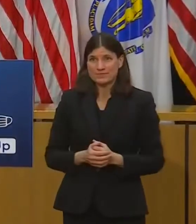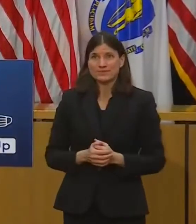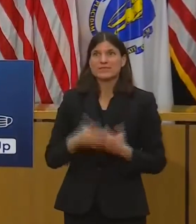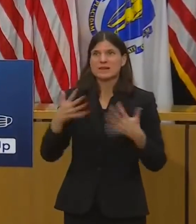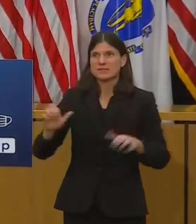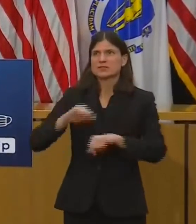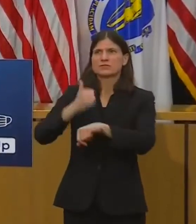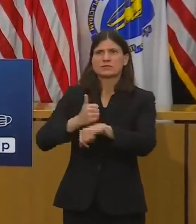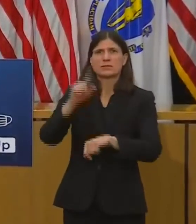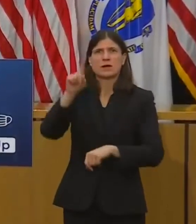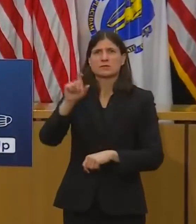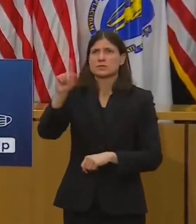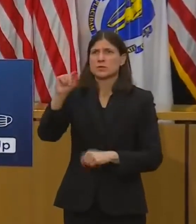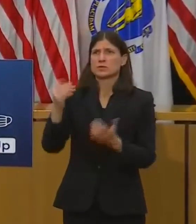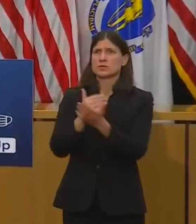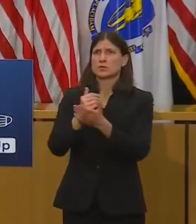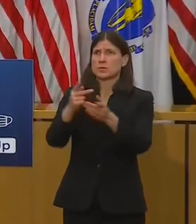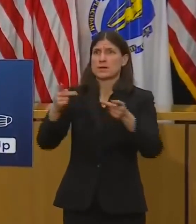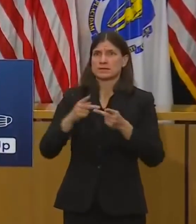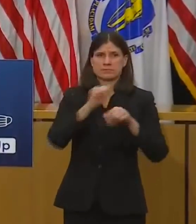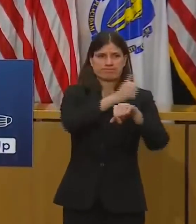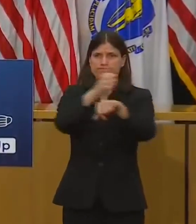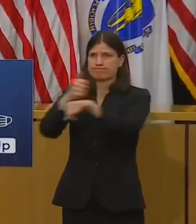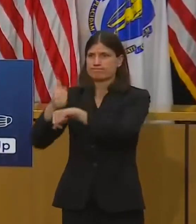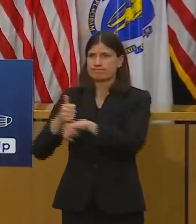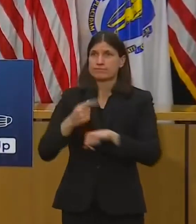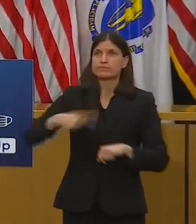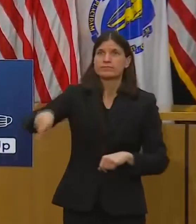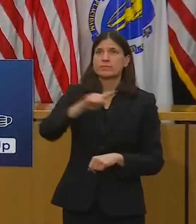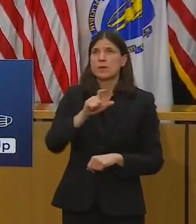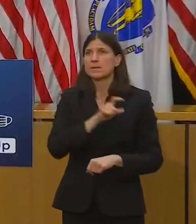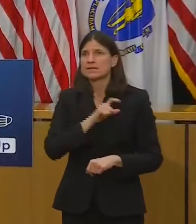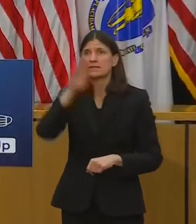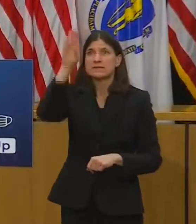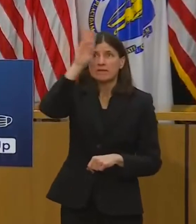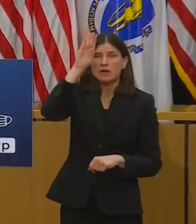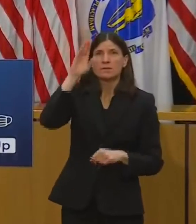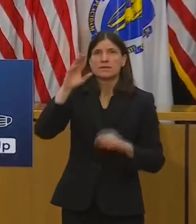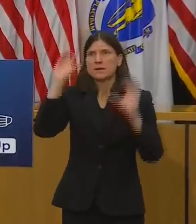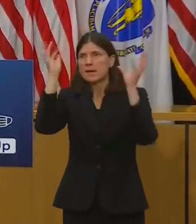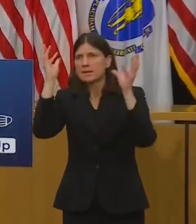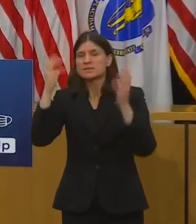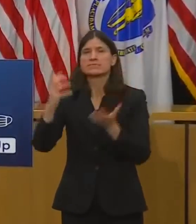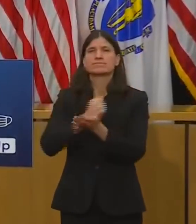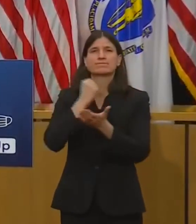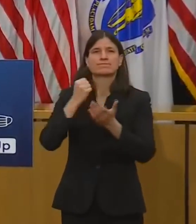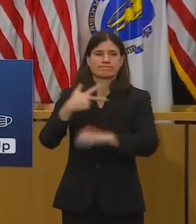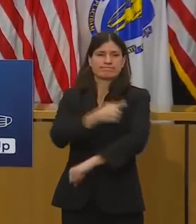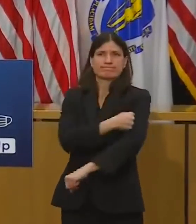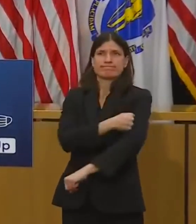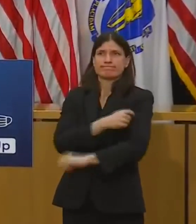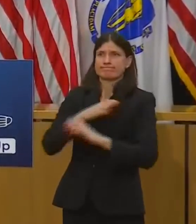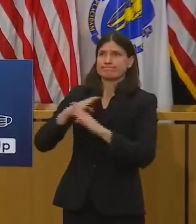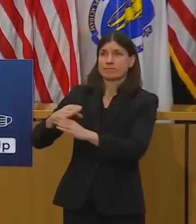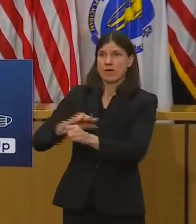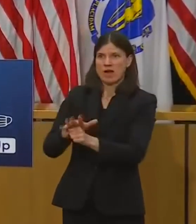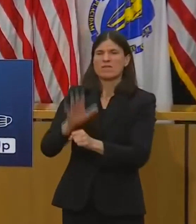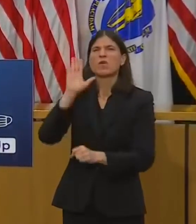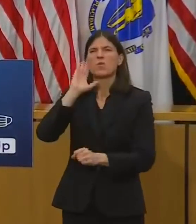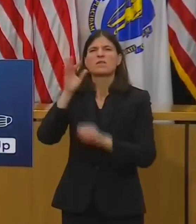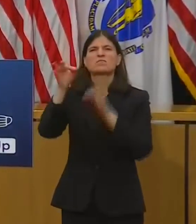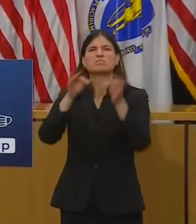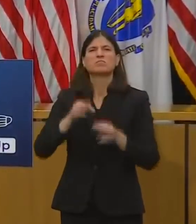vaccination sites, and we'll have more to share on those sites next week. On Monday, vaccinations will also begin for residents and